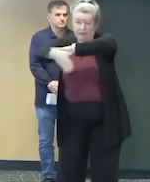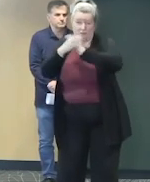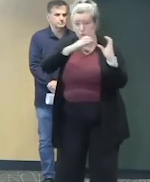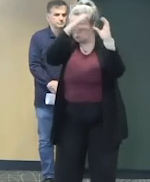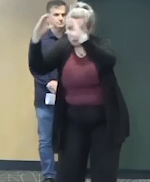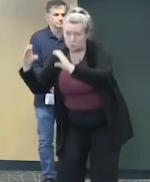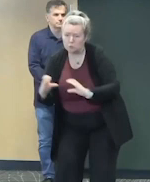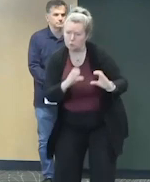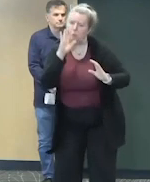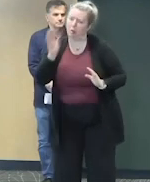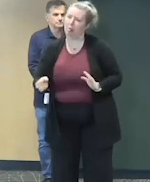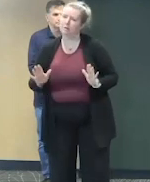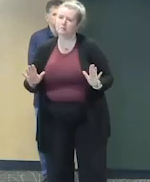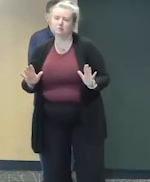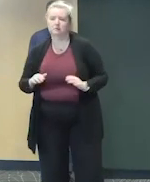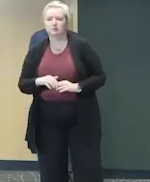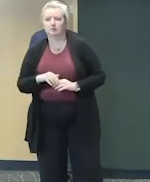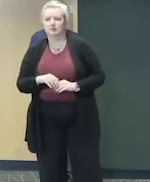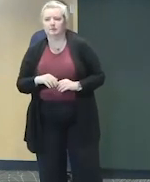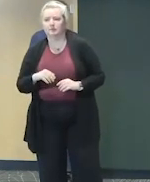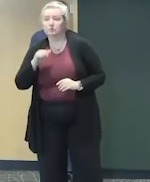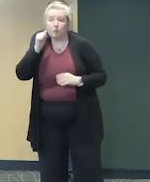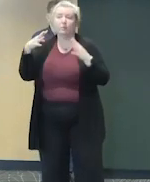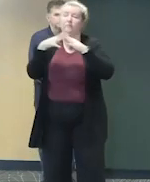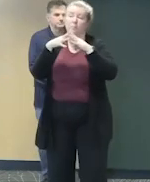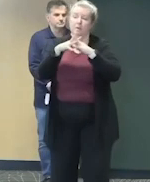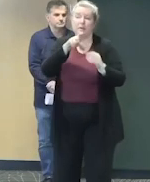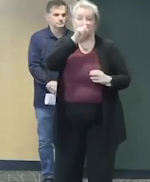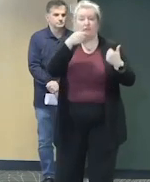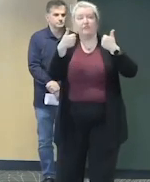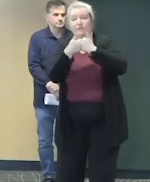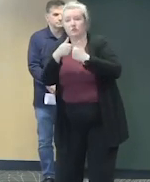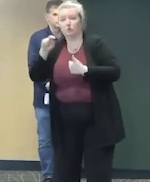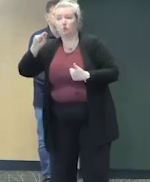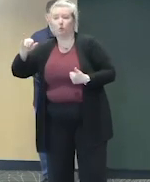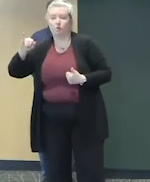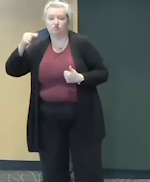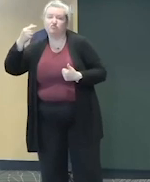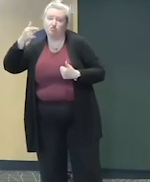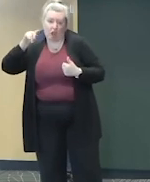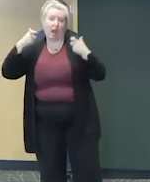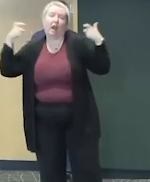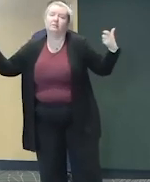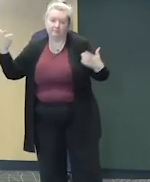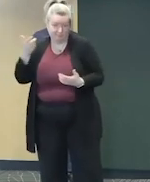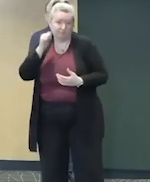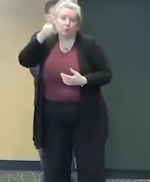storm. A little bit more into the mix in terms of location. But we'll monitor it.